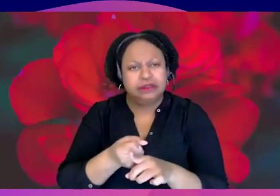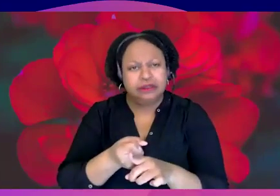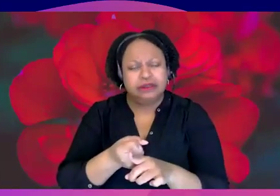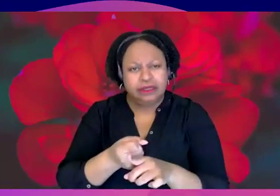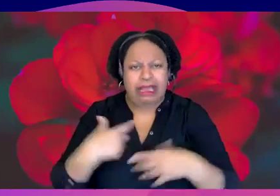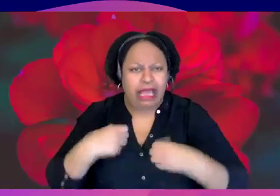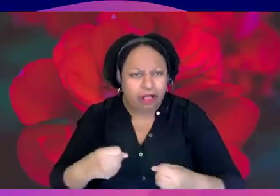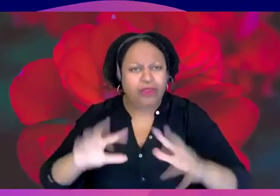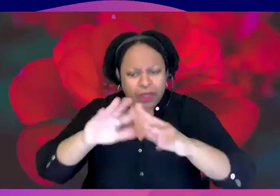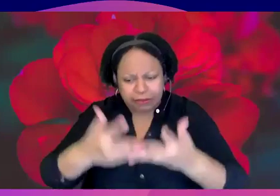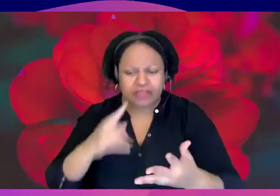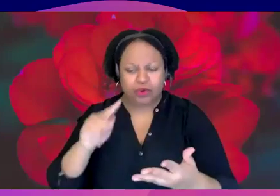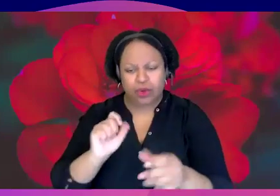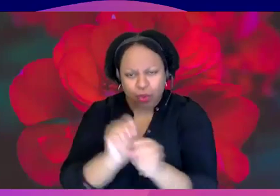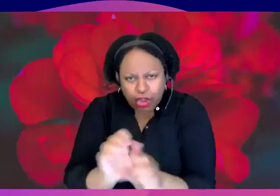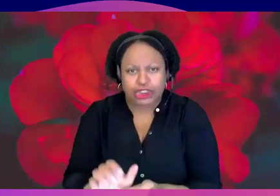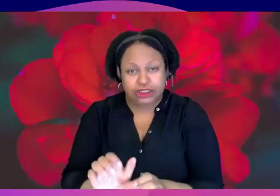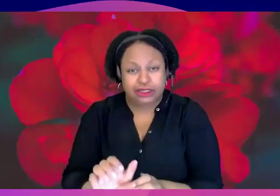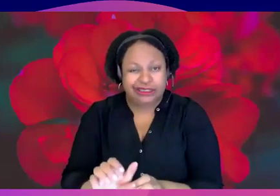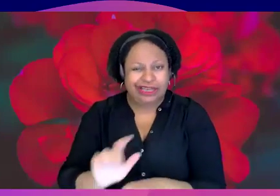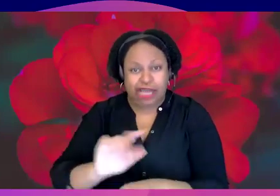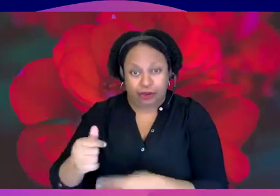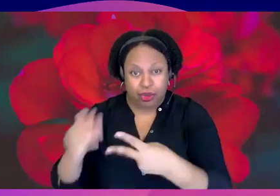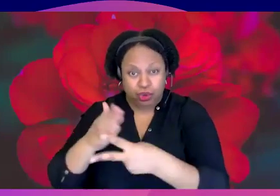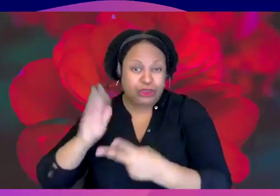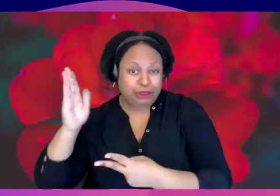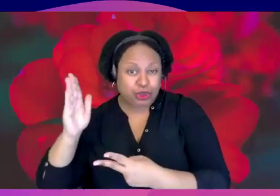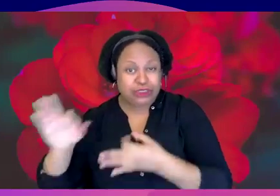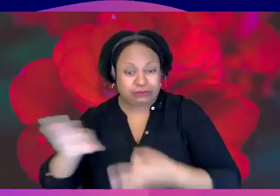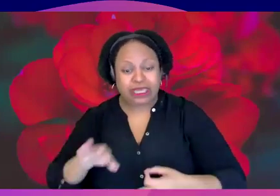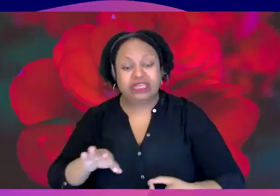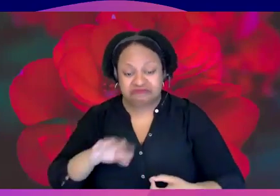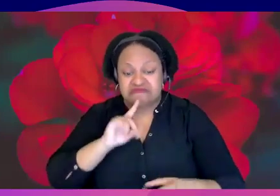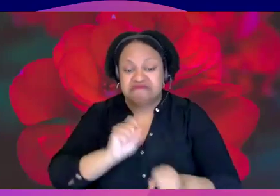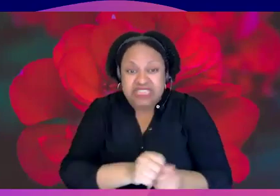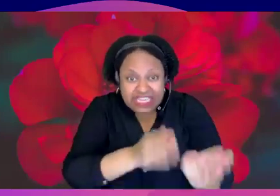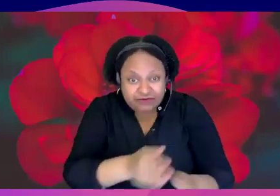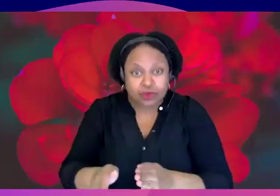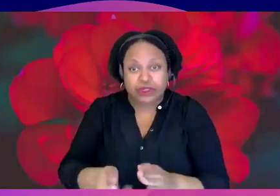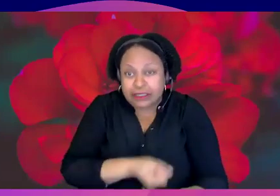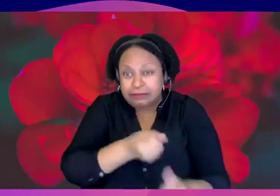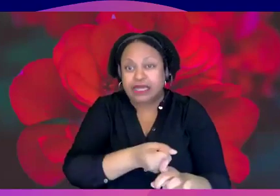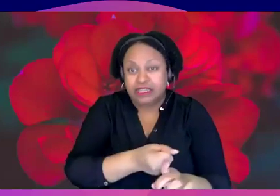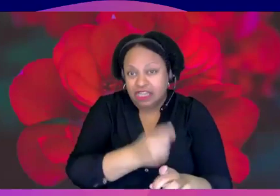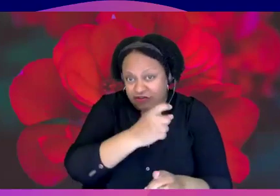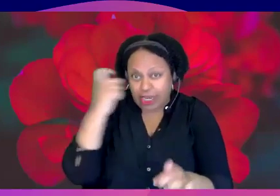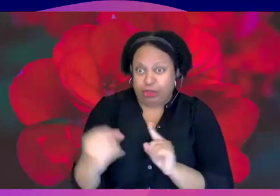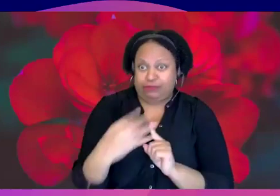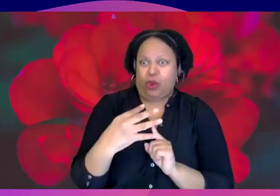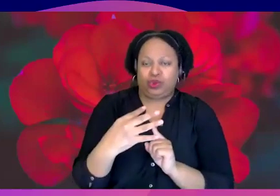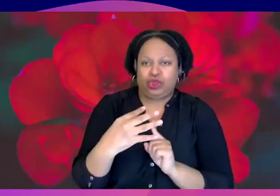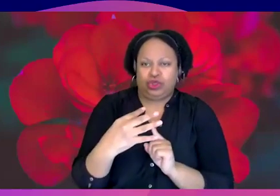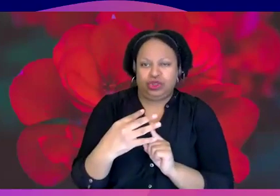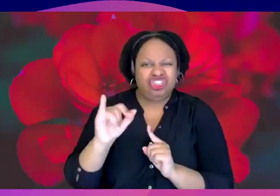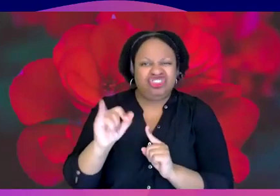that, as you know, the speakers before mentioned, there are individual factors, right? There's the impacts of trauma exposure.